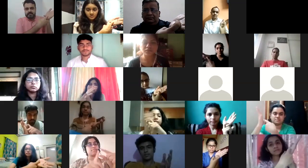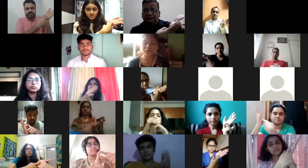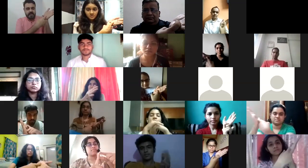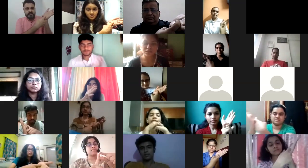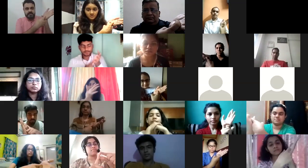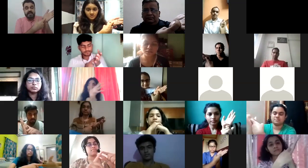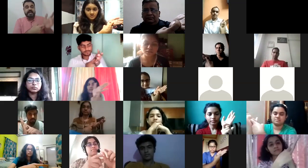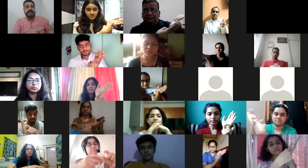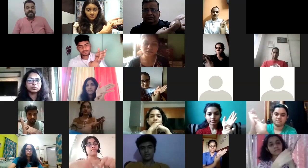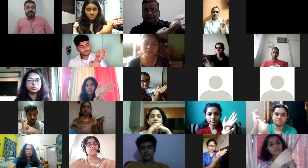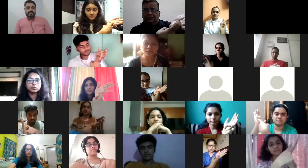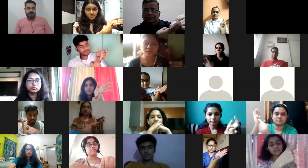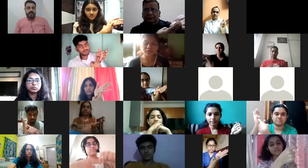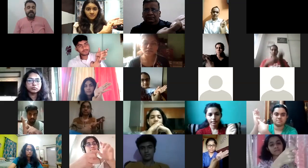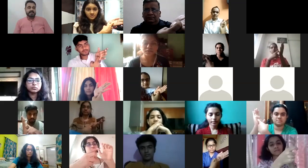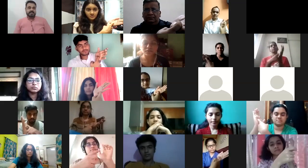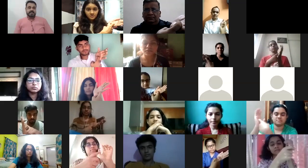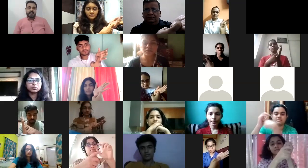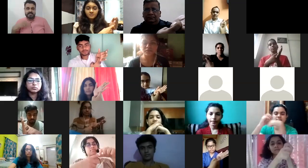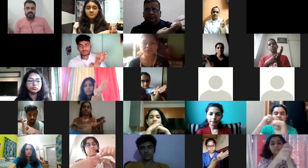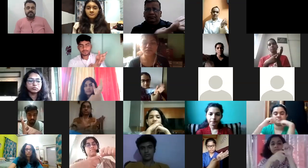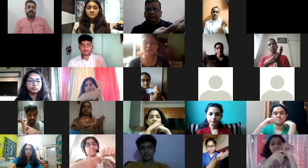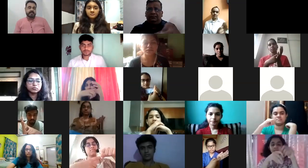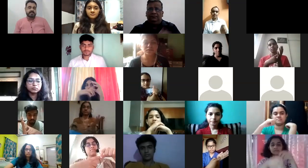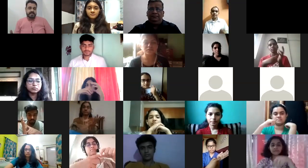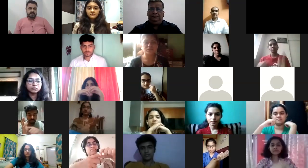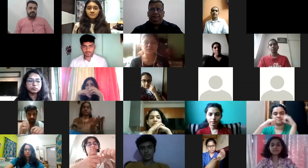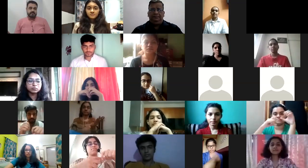R. Okay. S. The next letter is S.